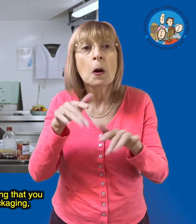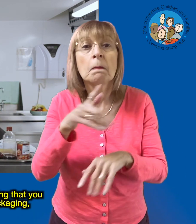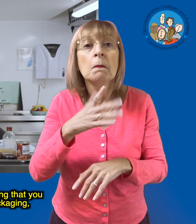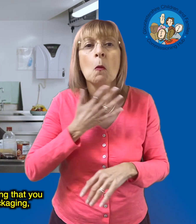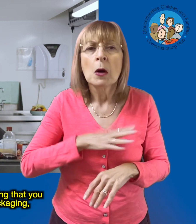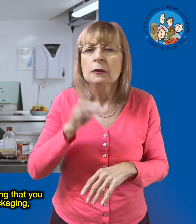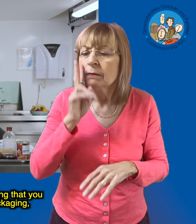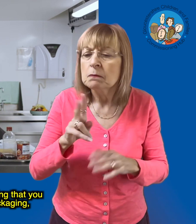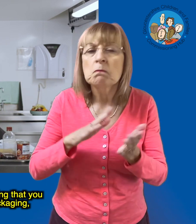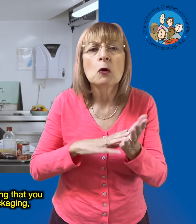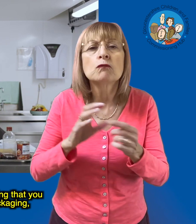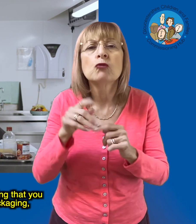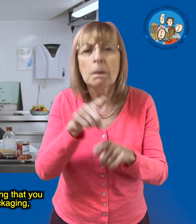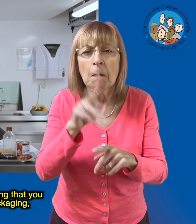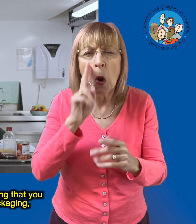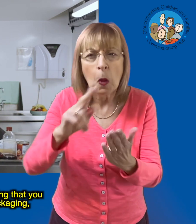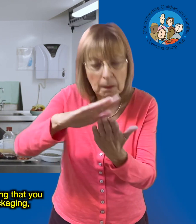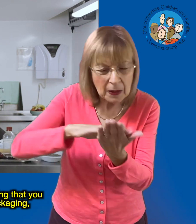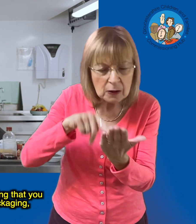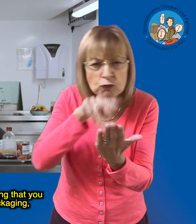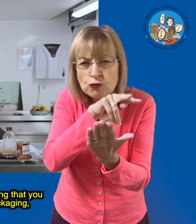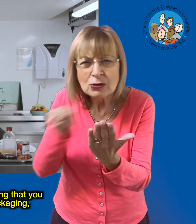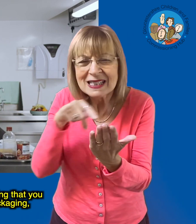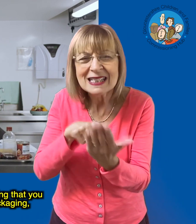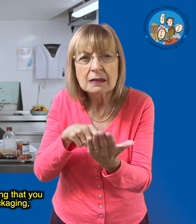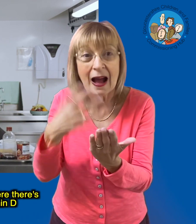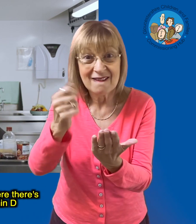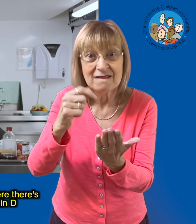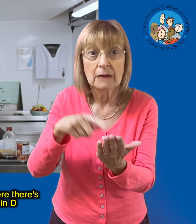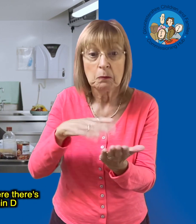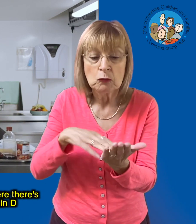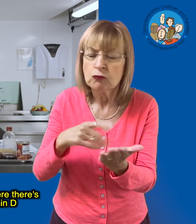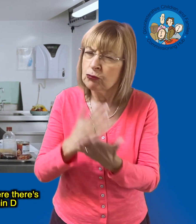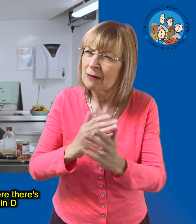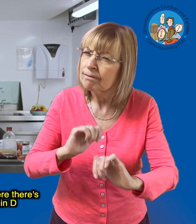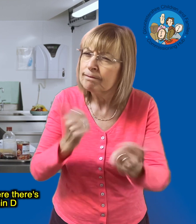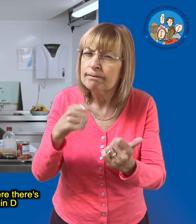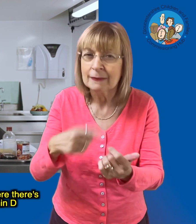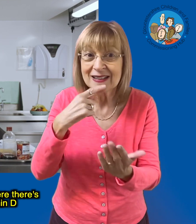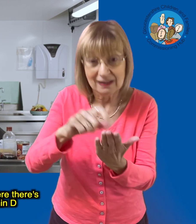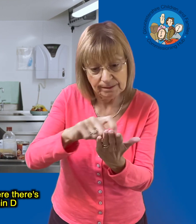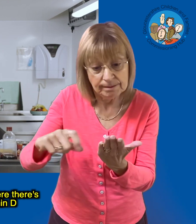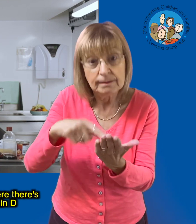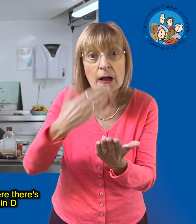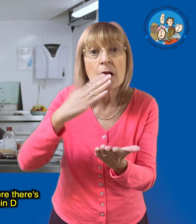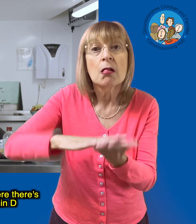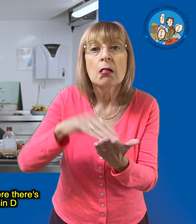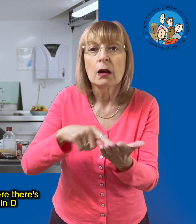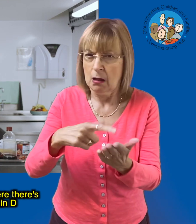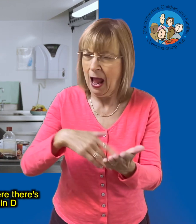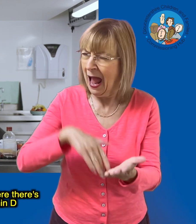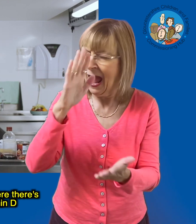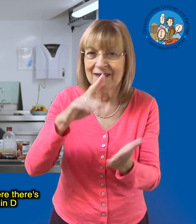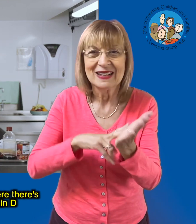that when you're going shopping that you actually look at the packaging and read the packagings. Mushrooms are very good, and as